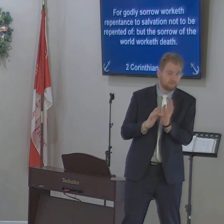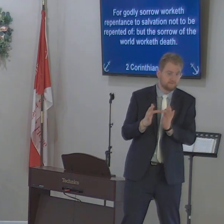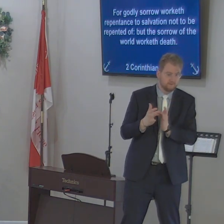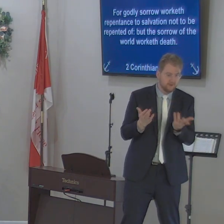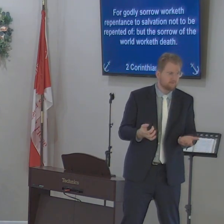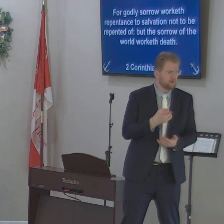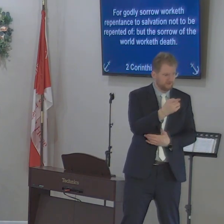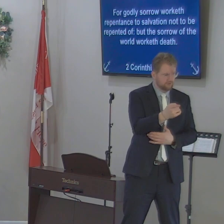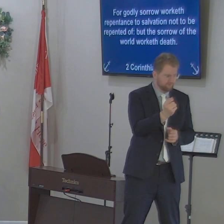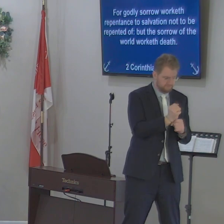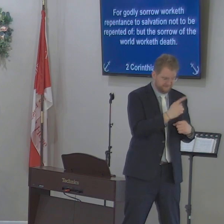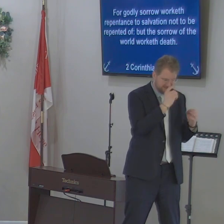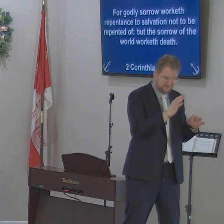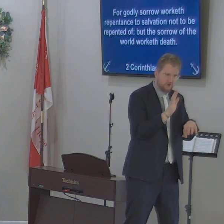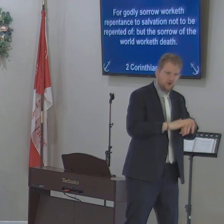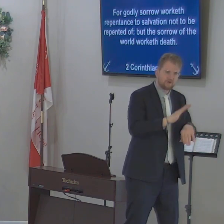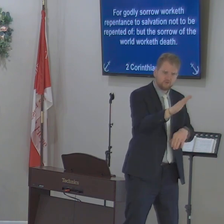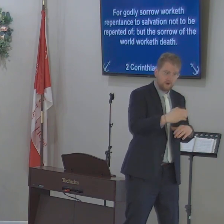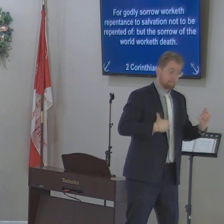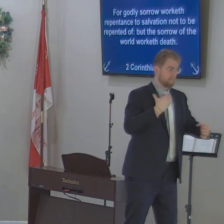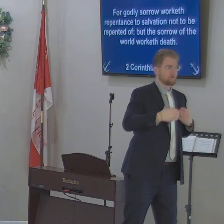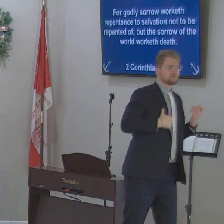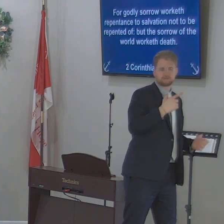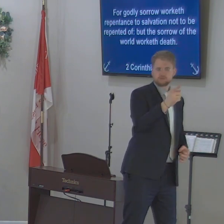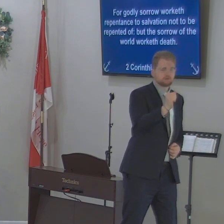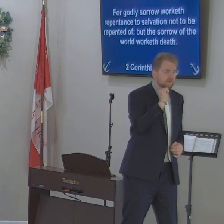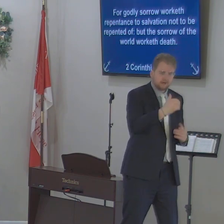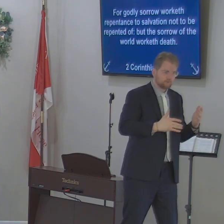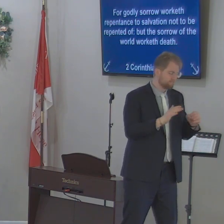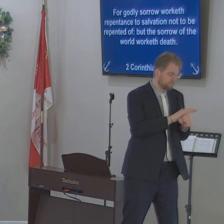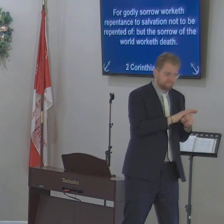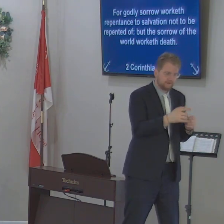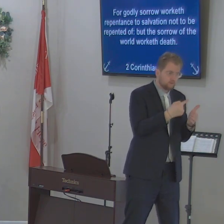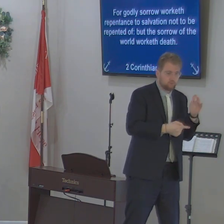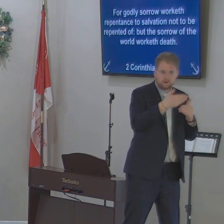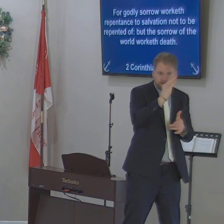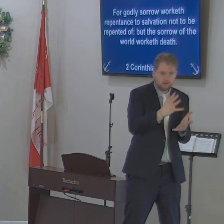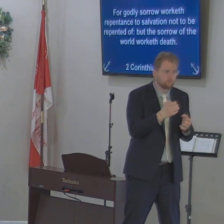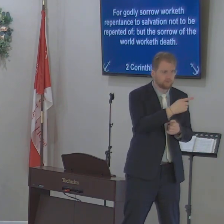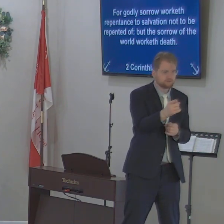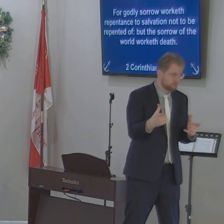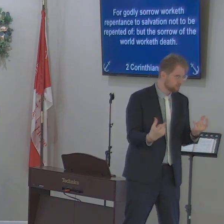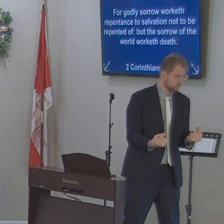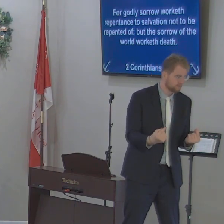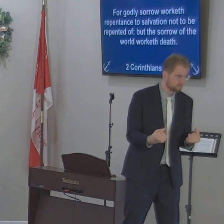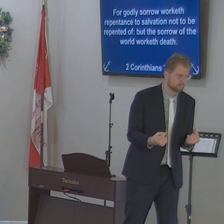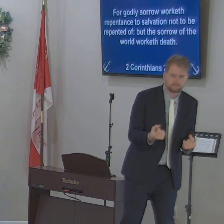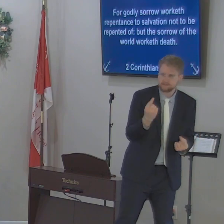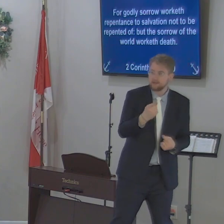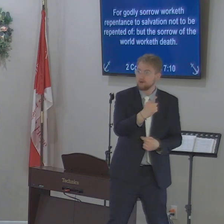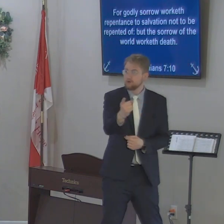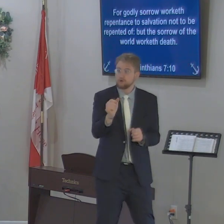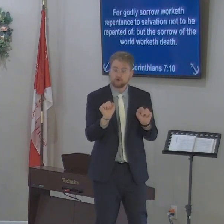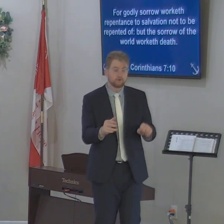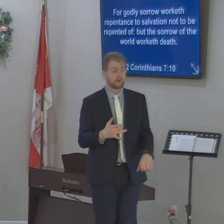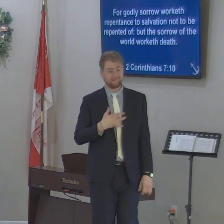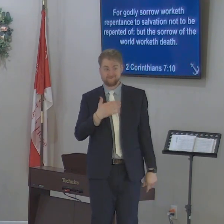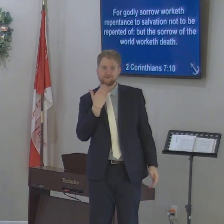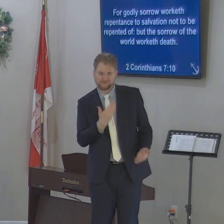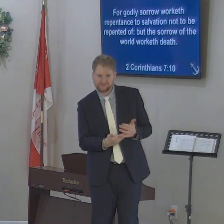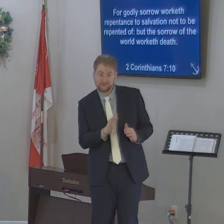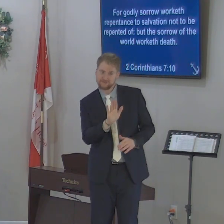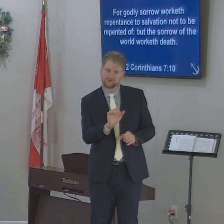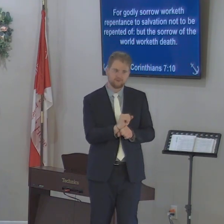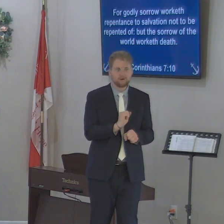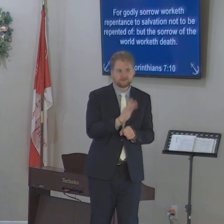and emotions, you are not going to fulfill what God would have you to do. Everybody with me? Listen, you can feel good and feel like your works are going to